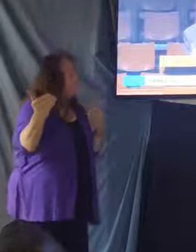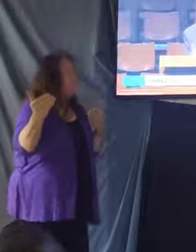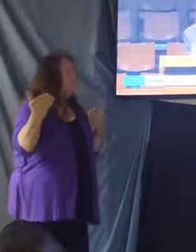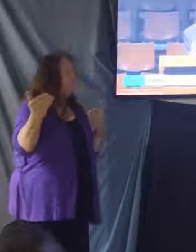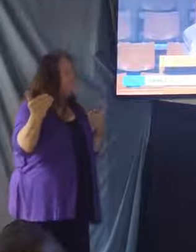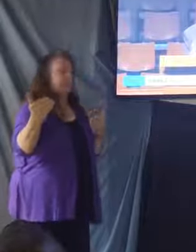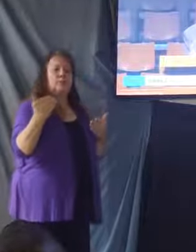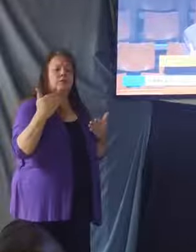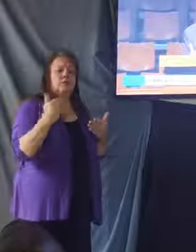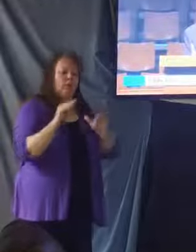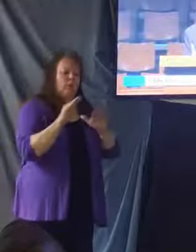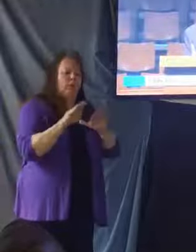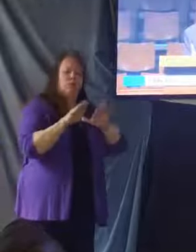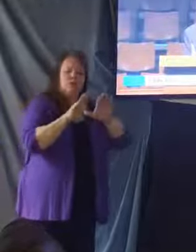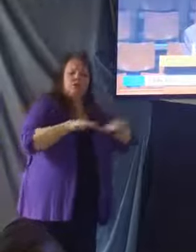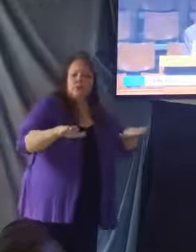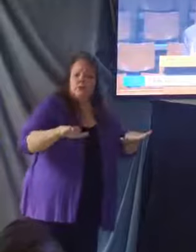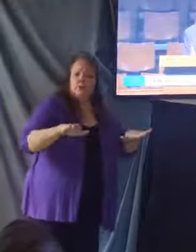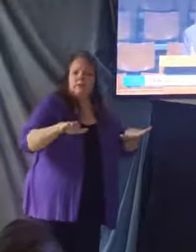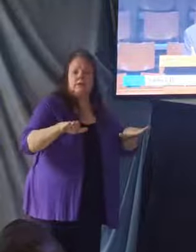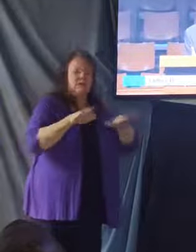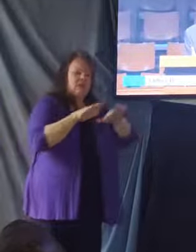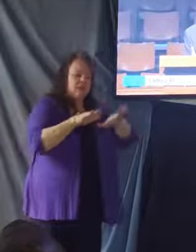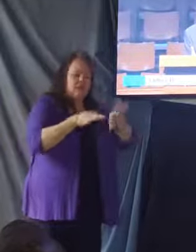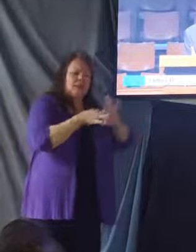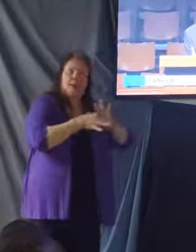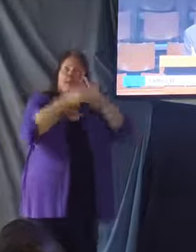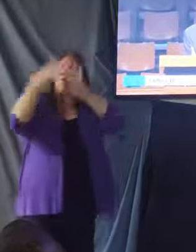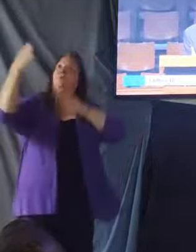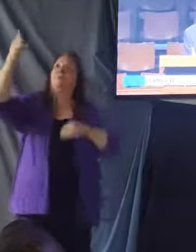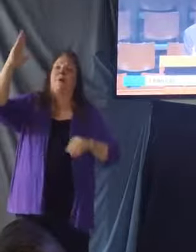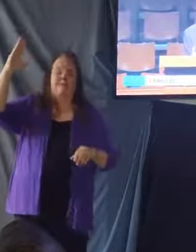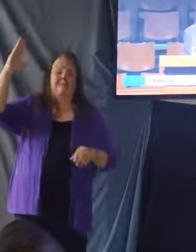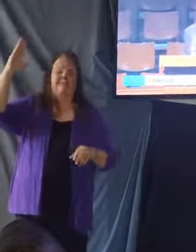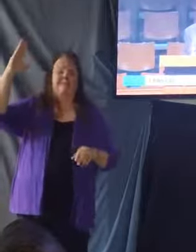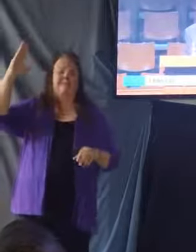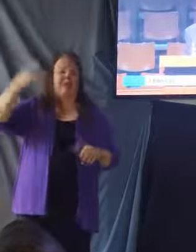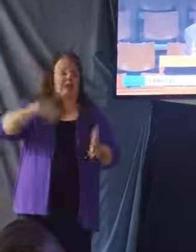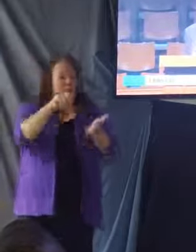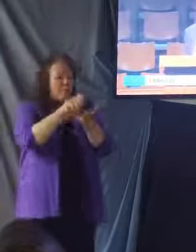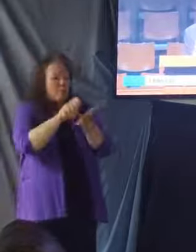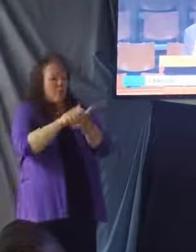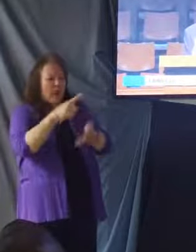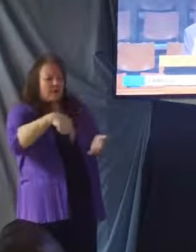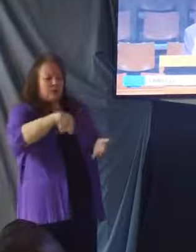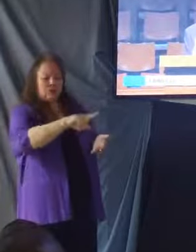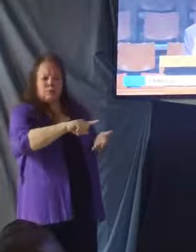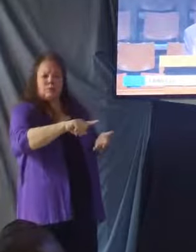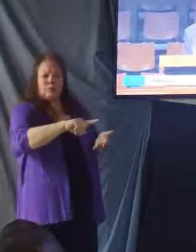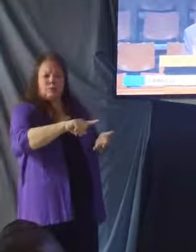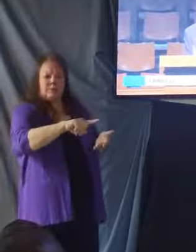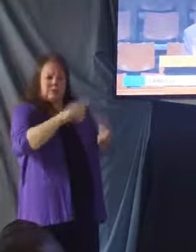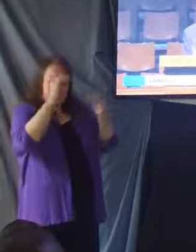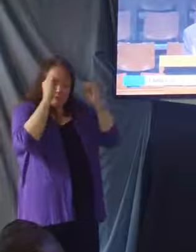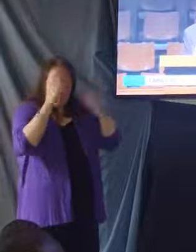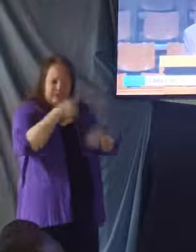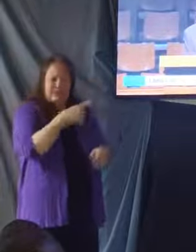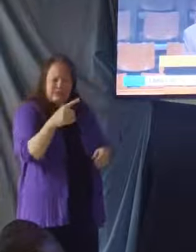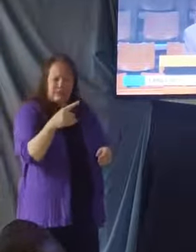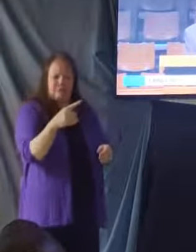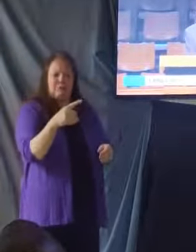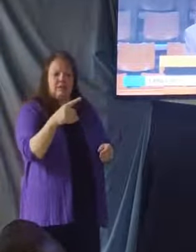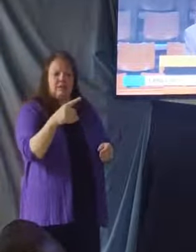children. So you see, it's children, the children of God. I'm writing those to you to instruct you